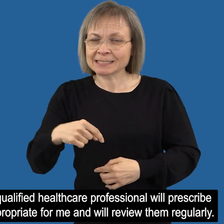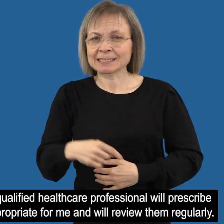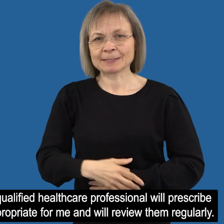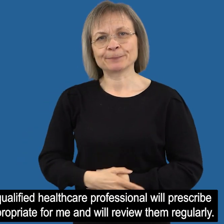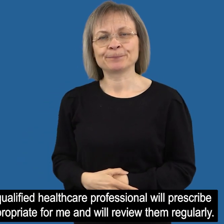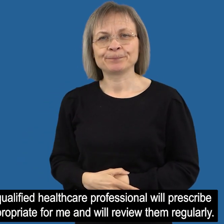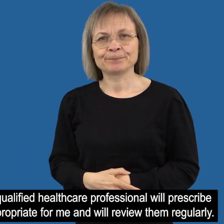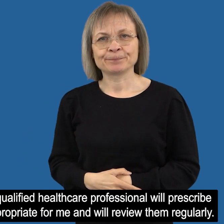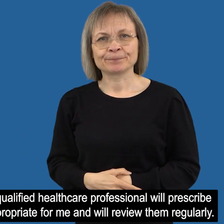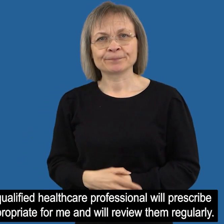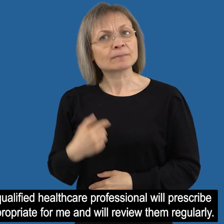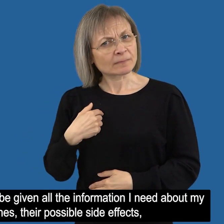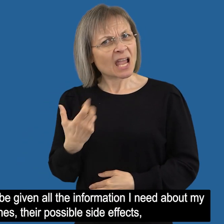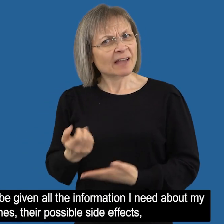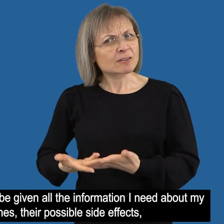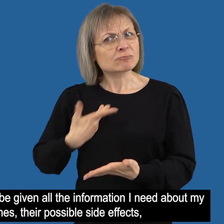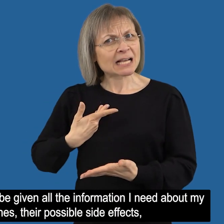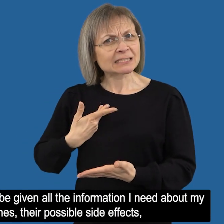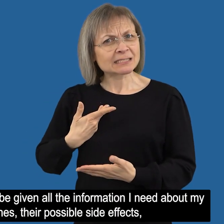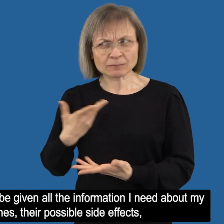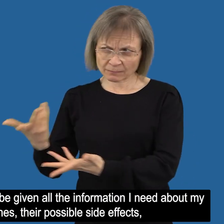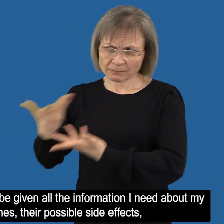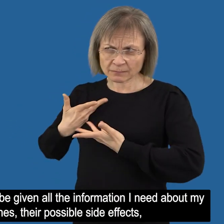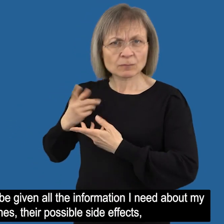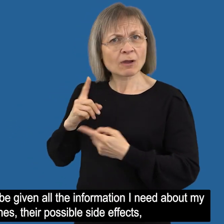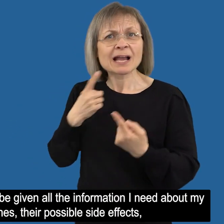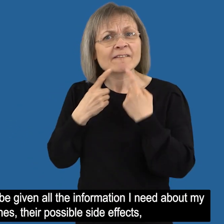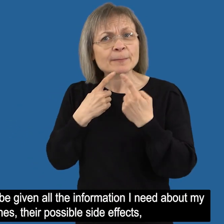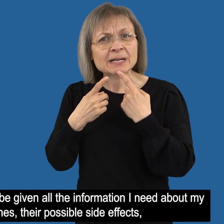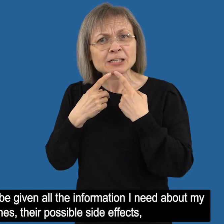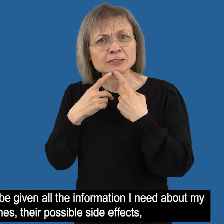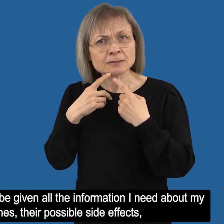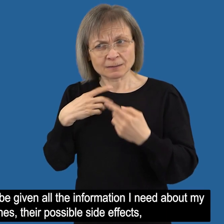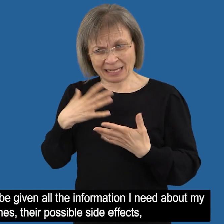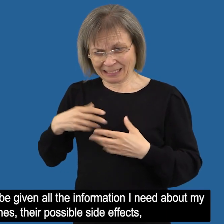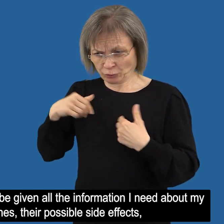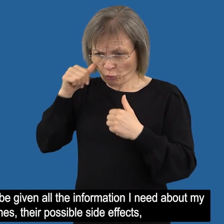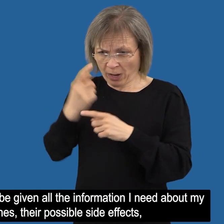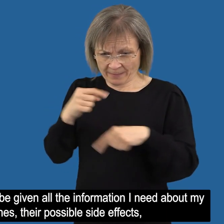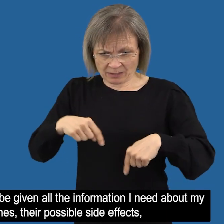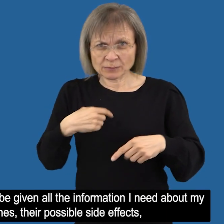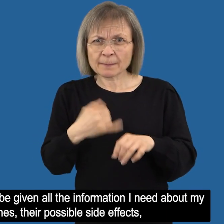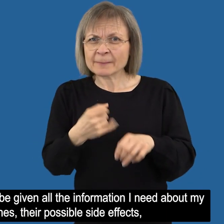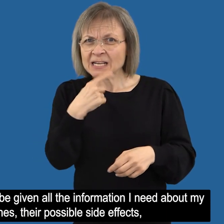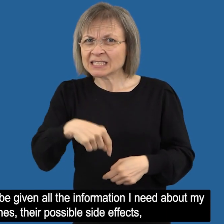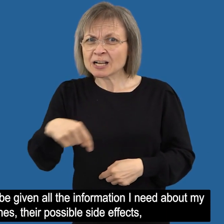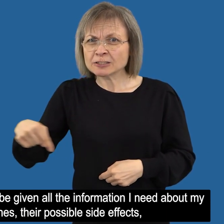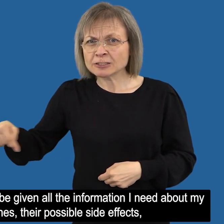I have the right to be given all the information I need about my medicines, their possible side effects, and other options which may